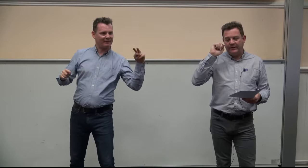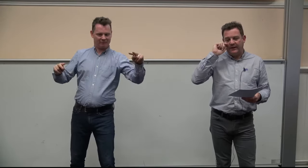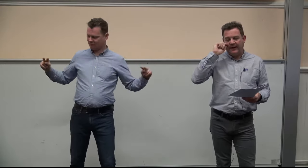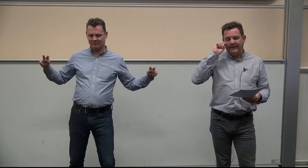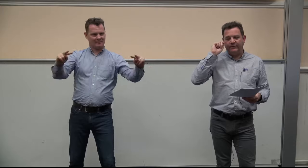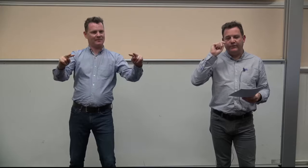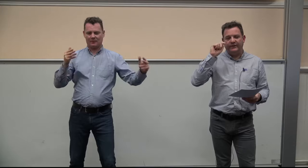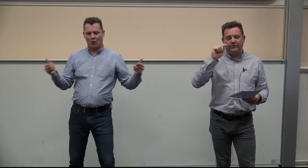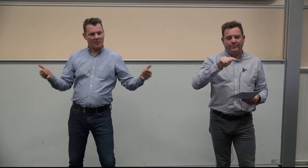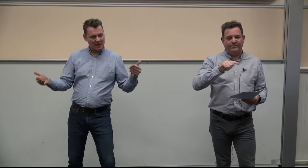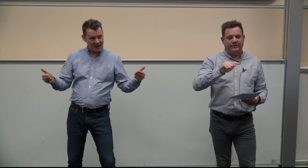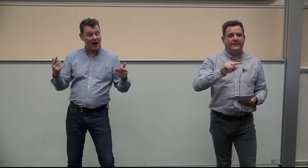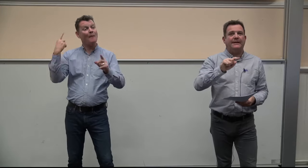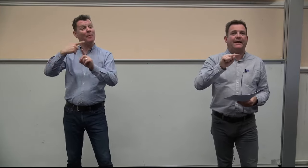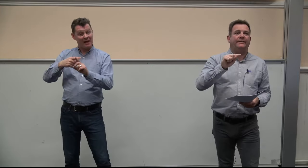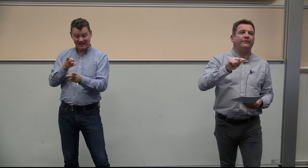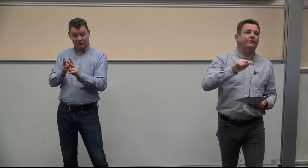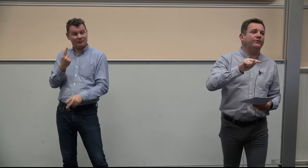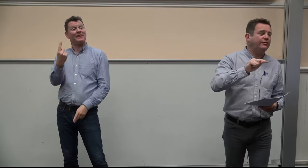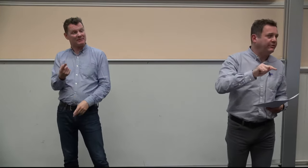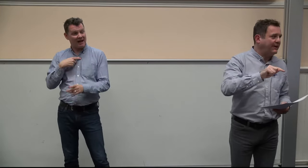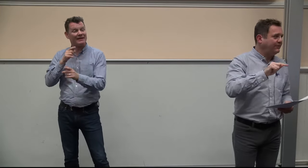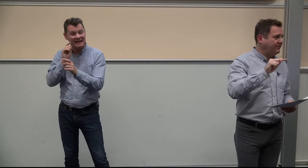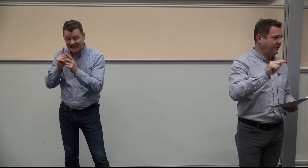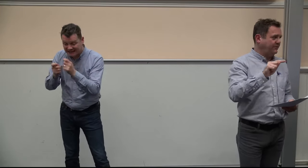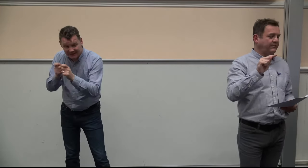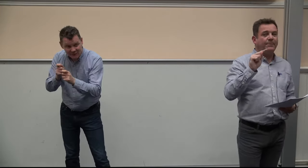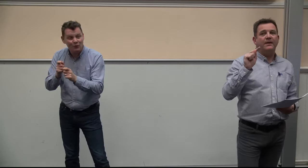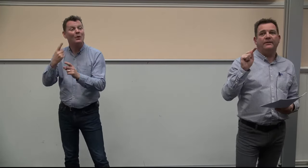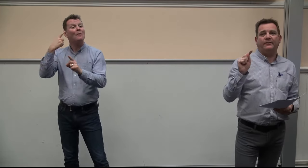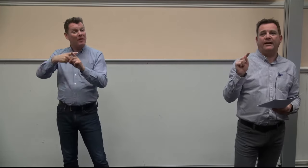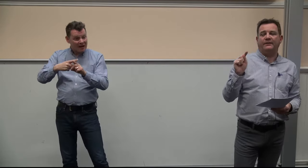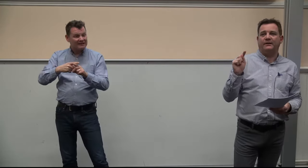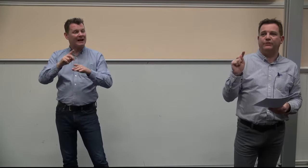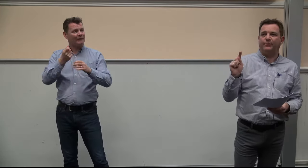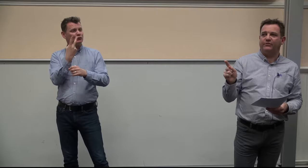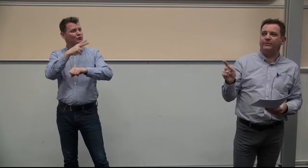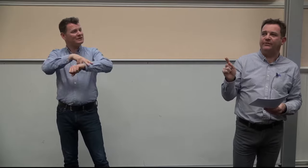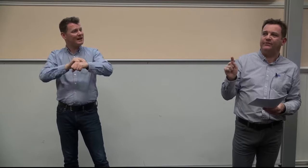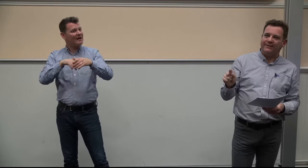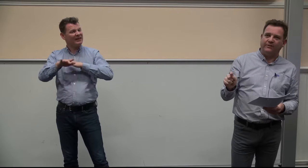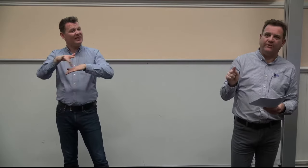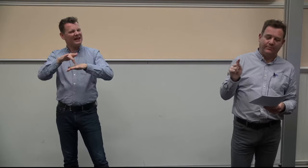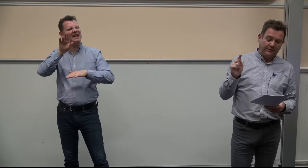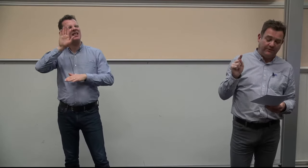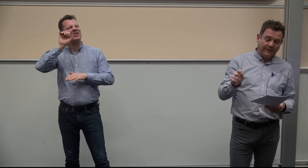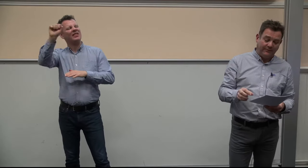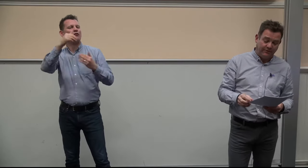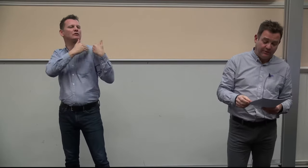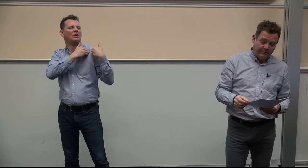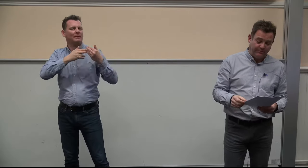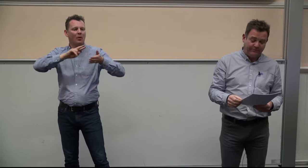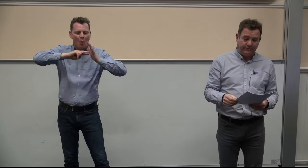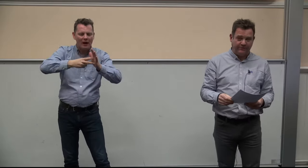And I interviewed the interpreter, and I interviewed the two staff at the theatre that are responsible for setting up sign